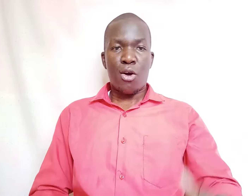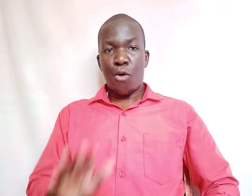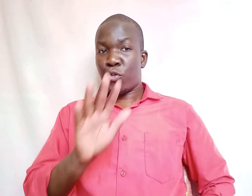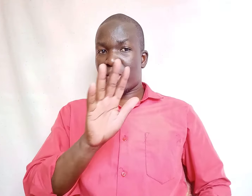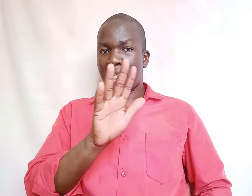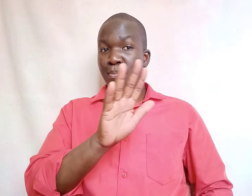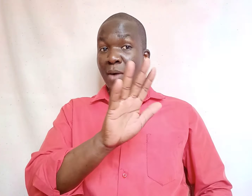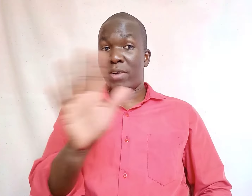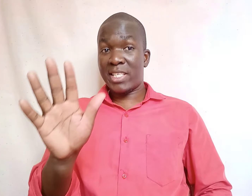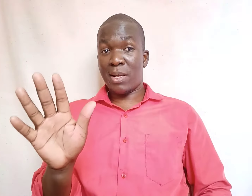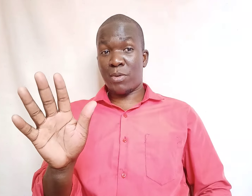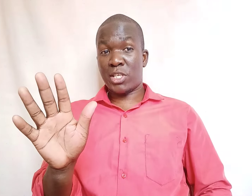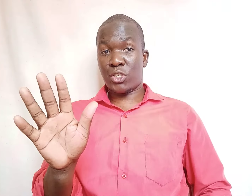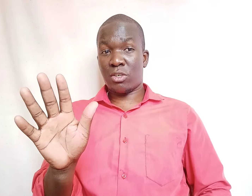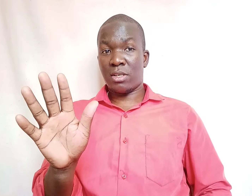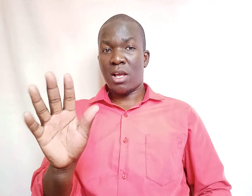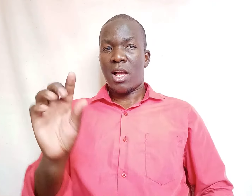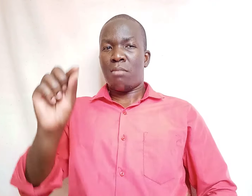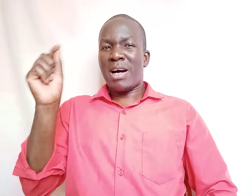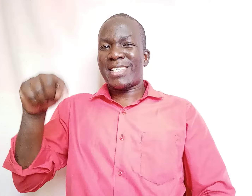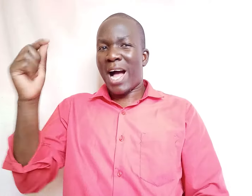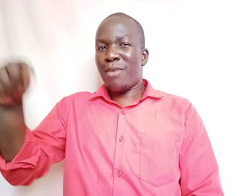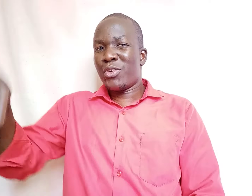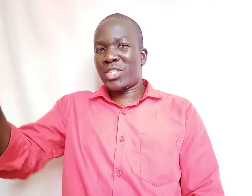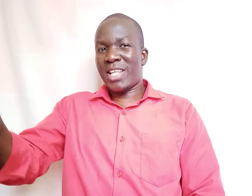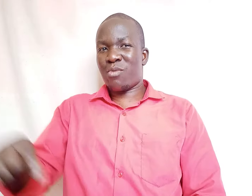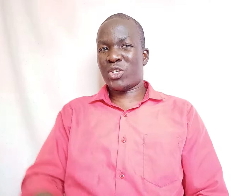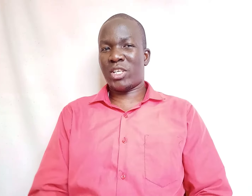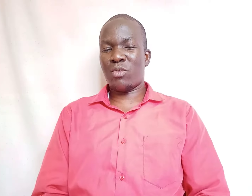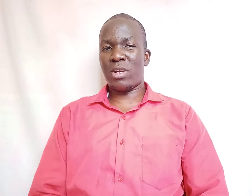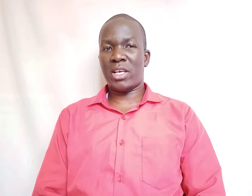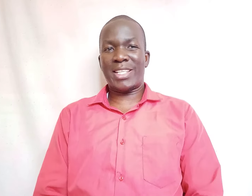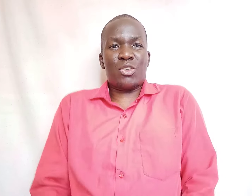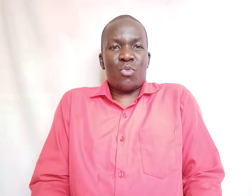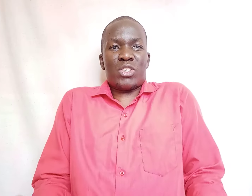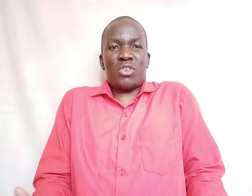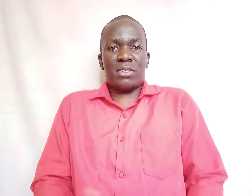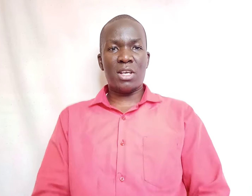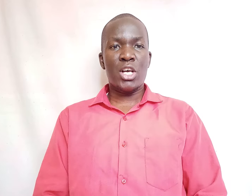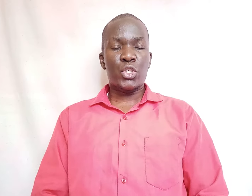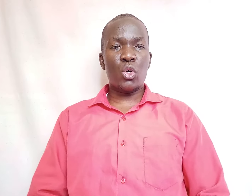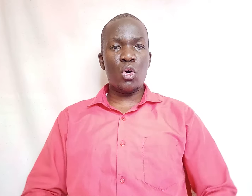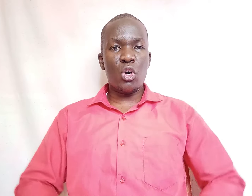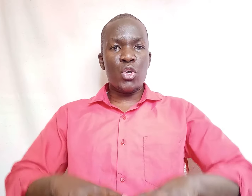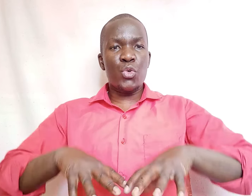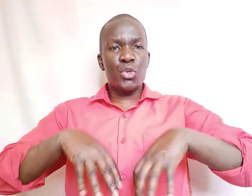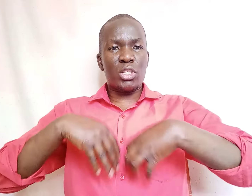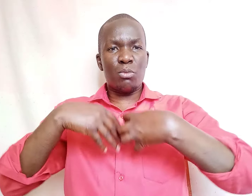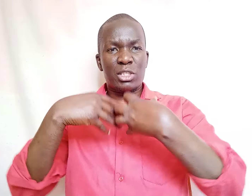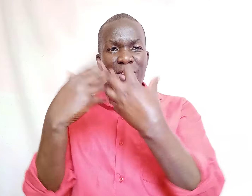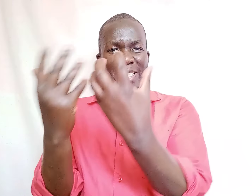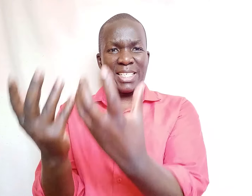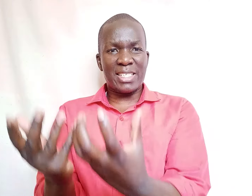Of course, that's perfect interpretation. But have you seen a question anywhere? There's no question. So you will not motivate